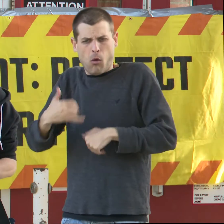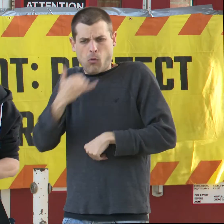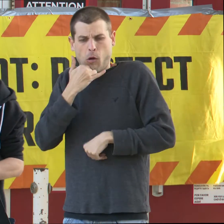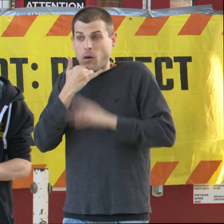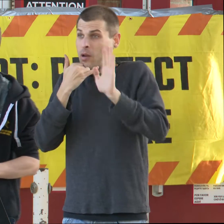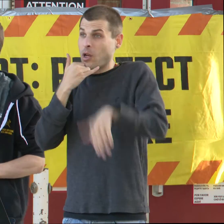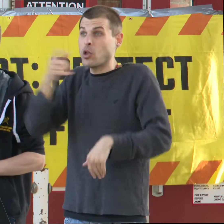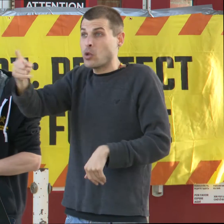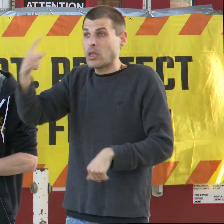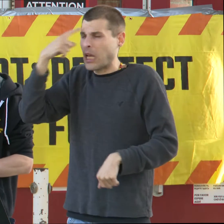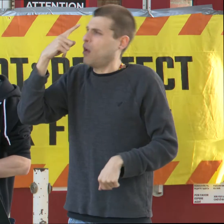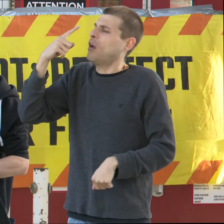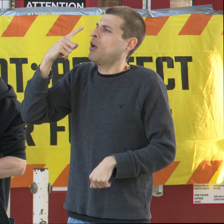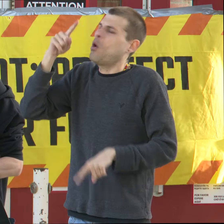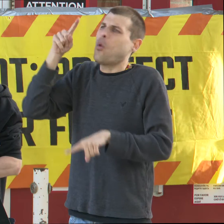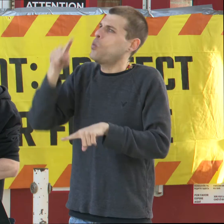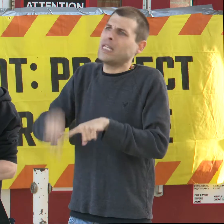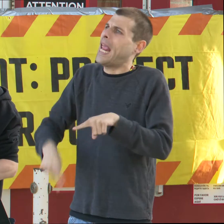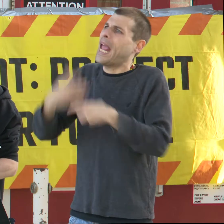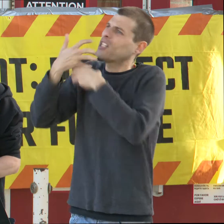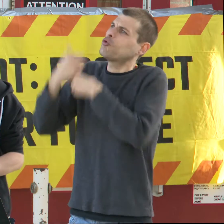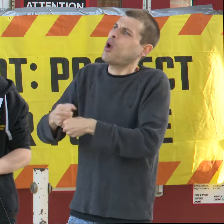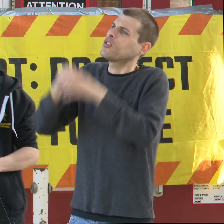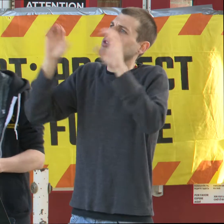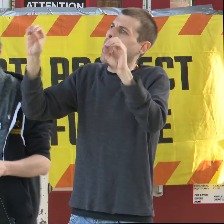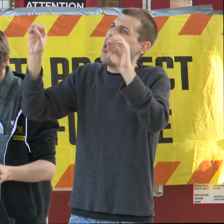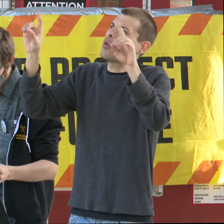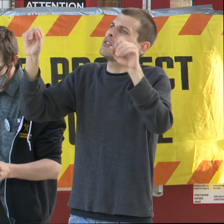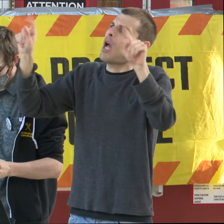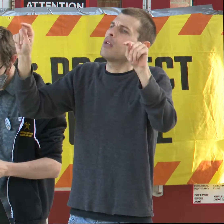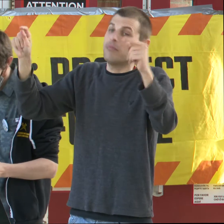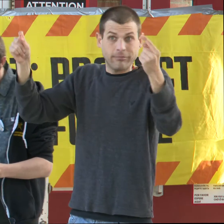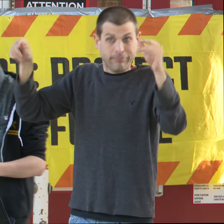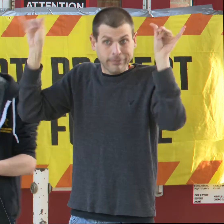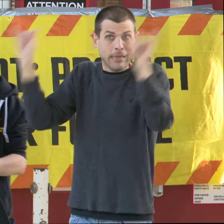seem like we can trust the Oregon Department of Transportation.